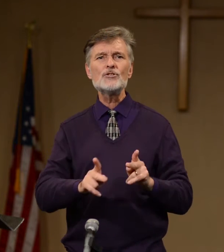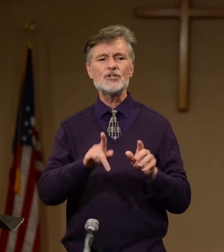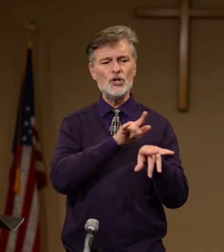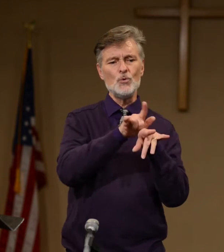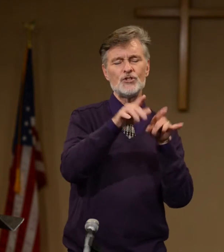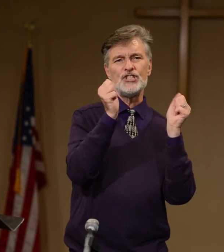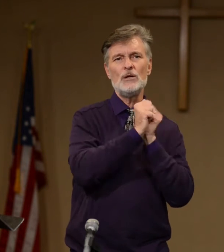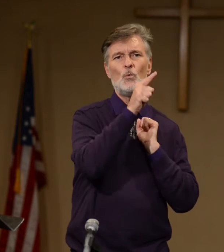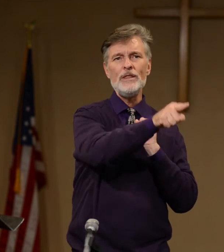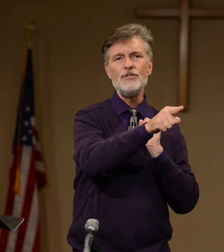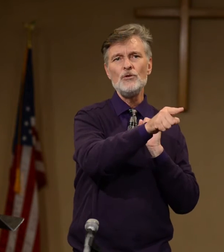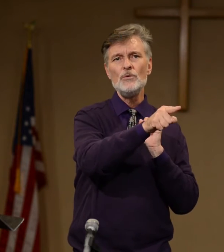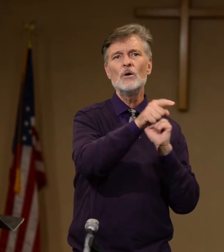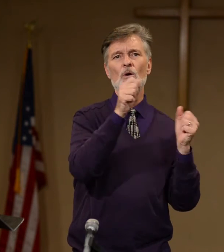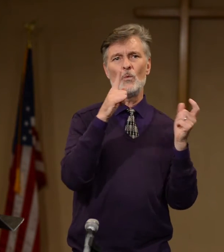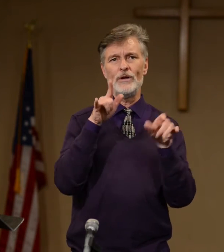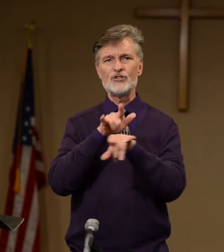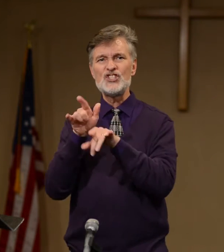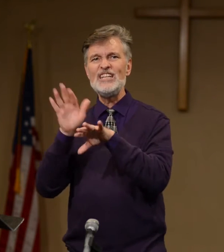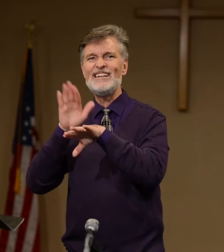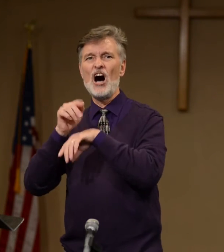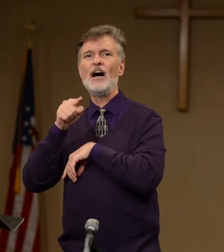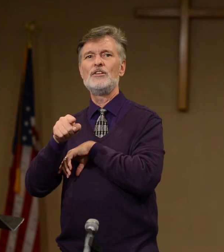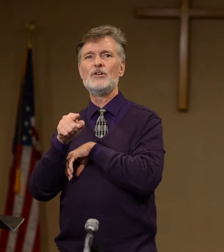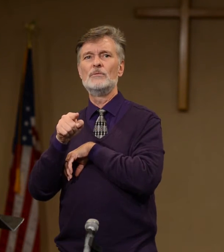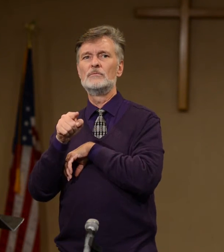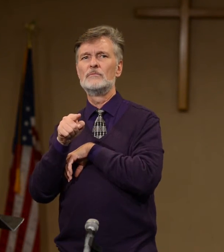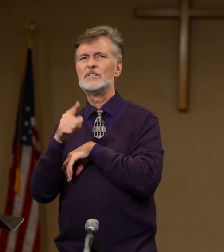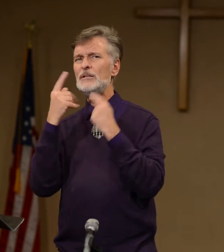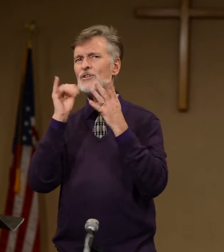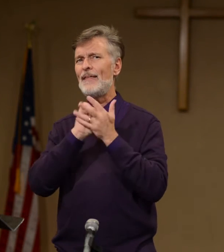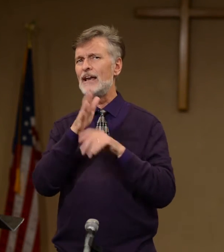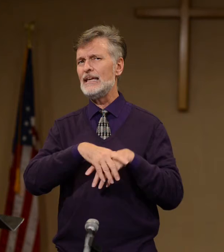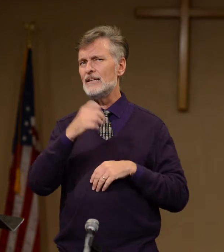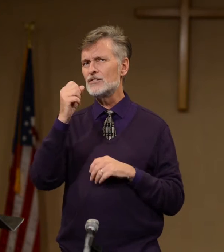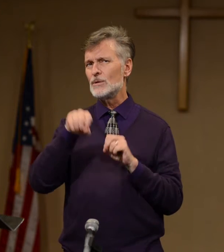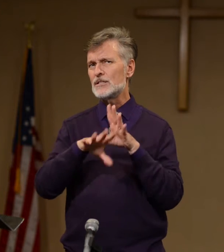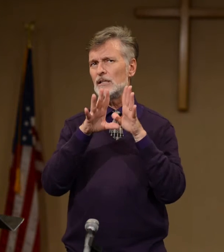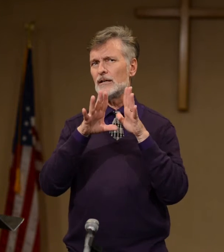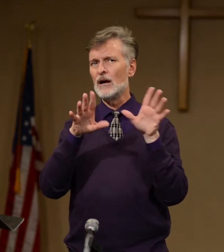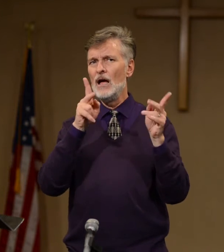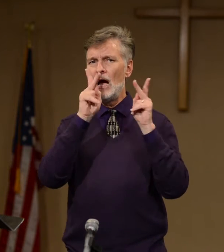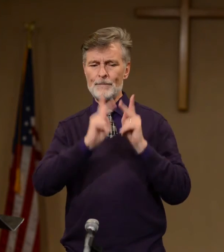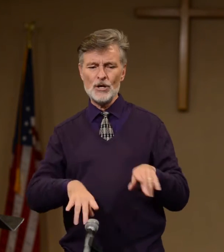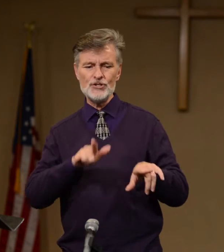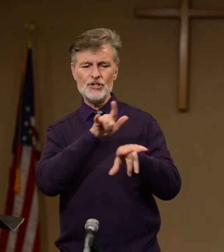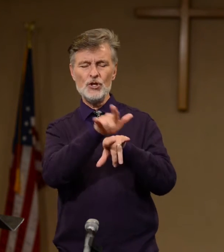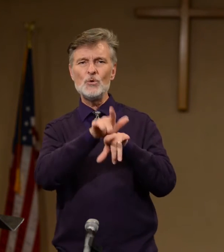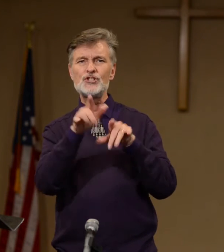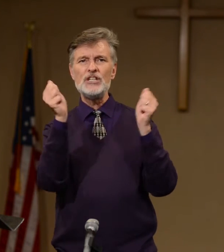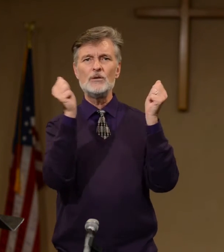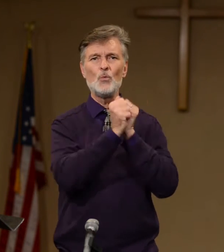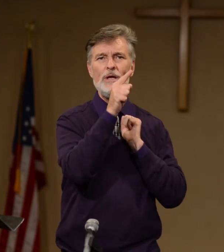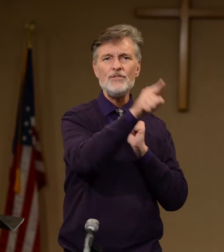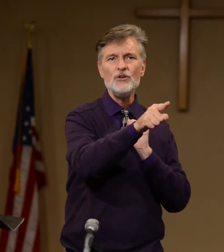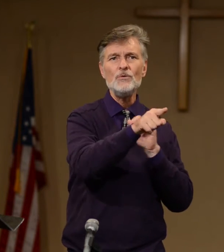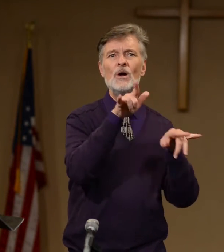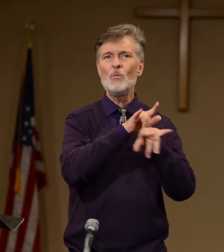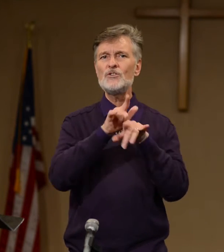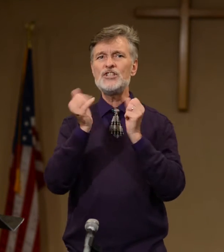person who will cheat with you will cheat on you. So let me try that again so it's clear. A person who will cheat with you will cheat